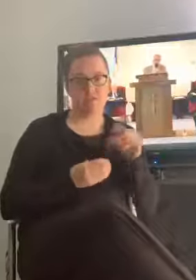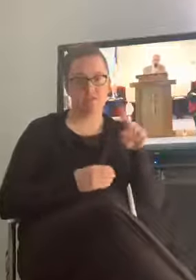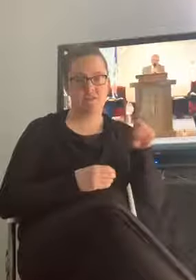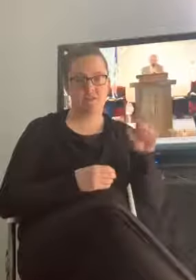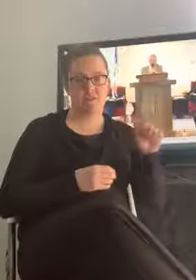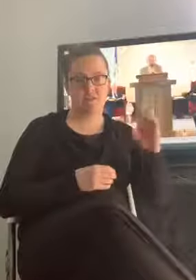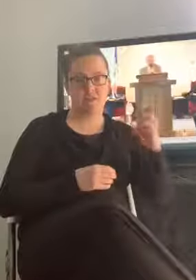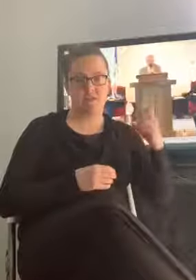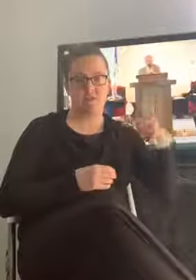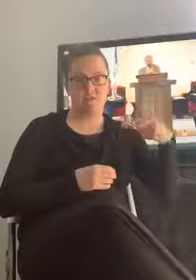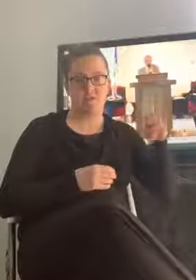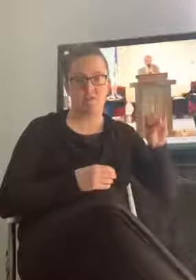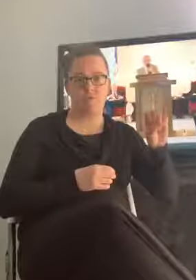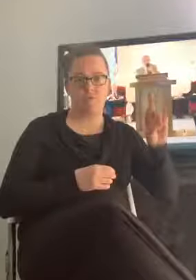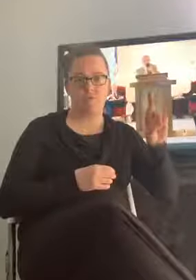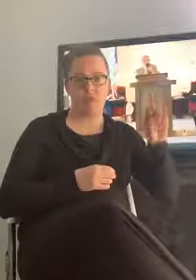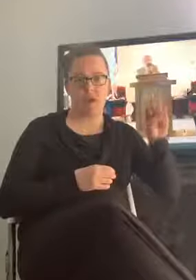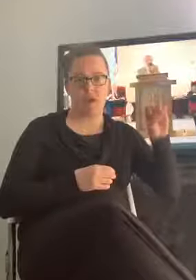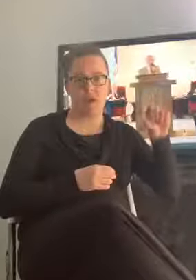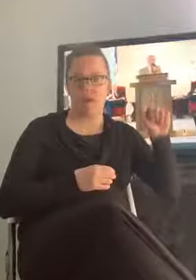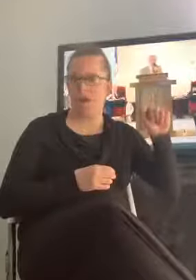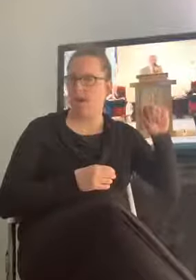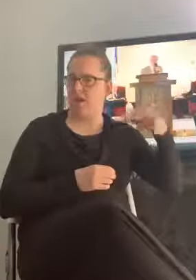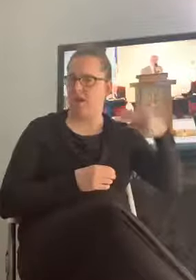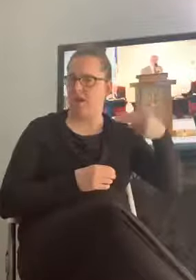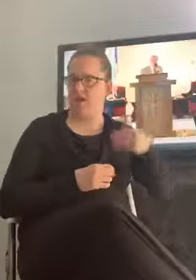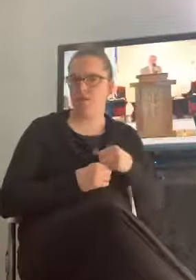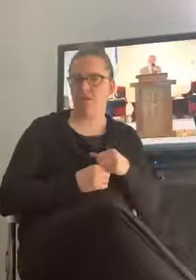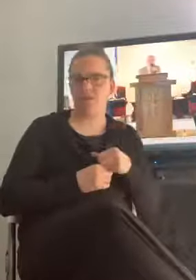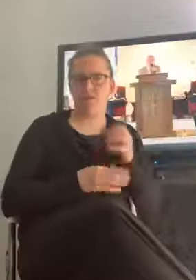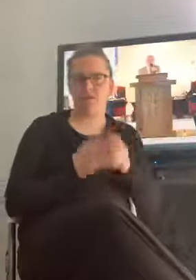Zechariah. In Zechariah, the